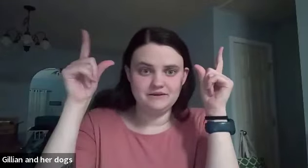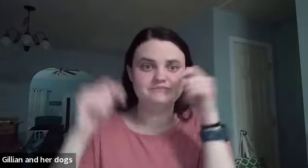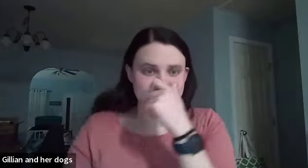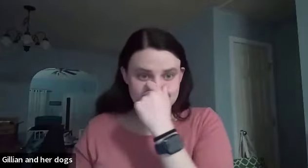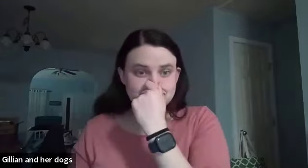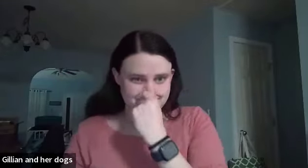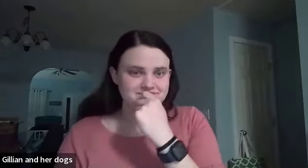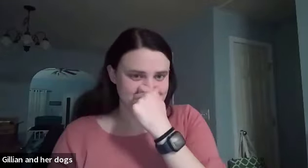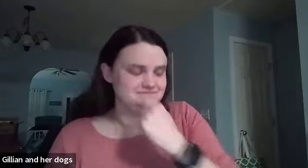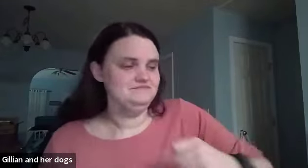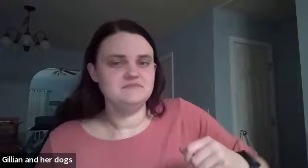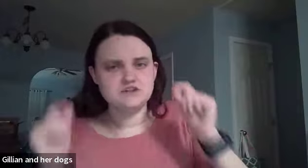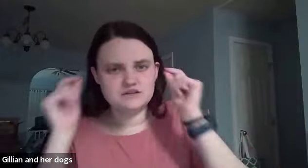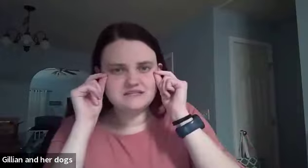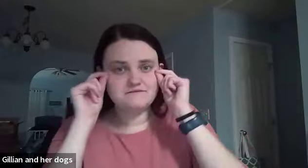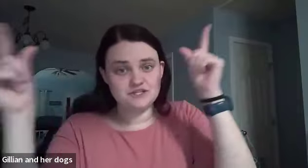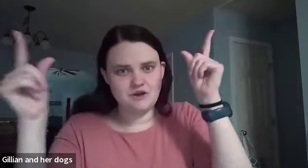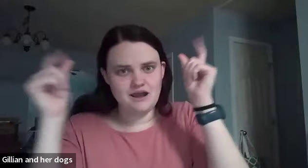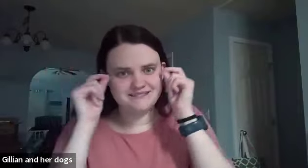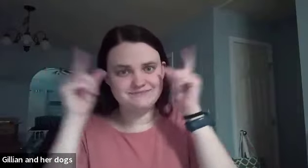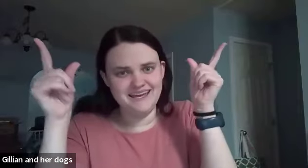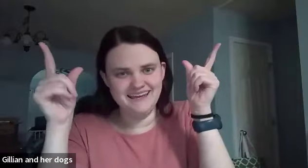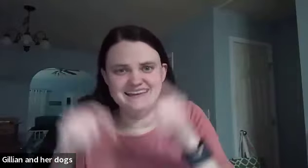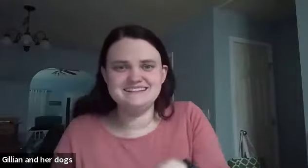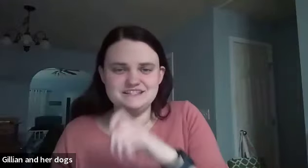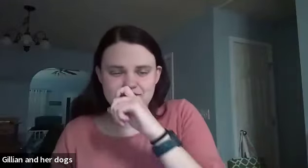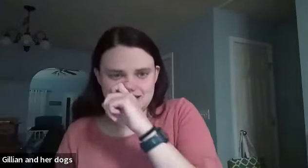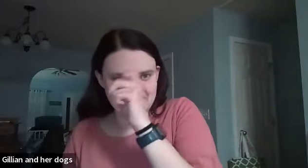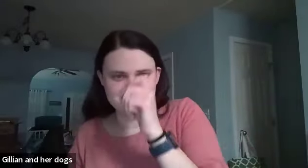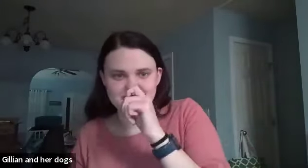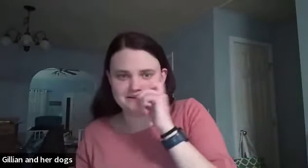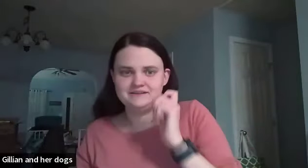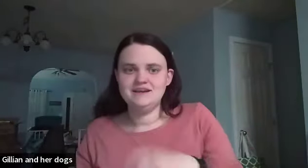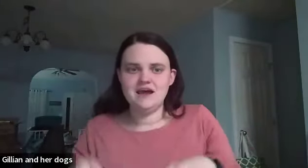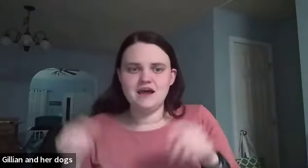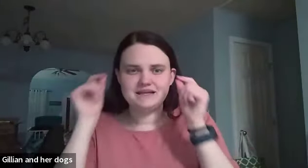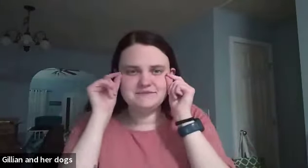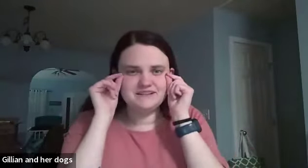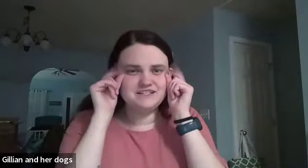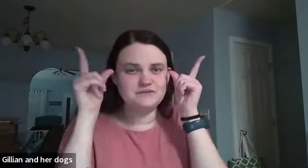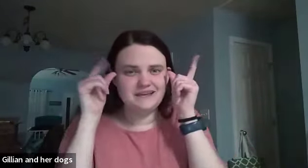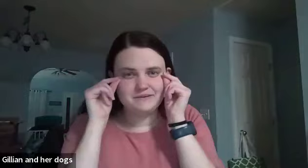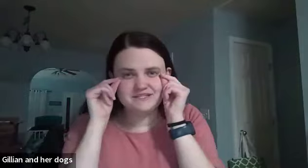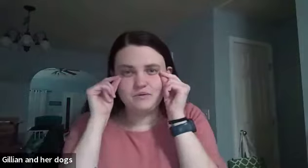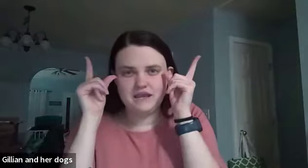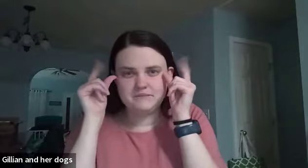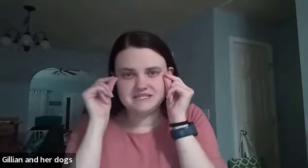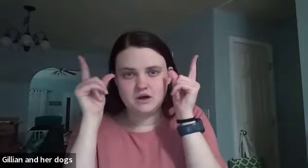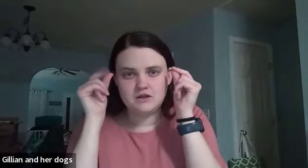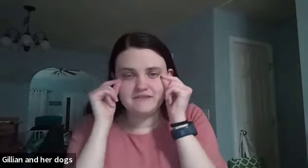awake. That's also the sign for surprise. So it's very similar. I typically do for like if I'm saying wake up, it's smaller, and